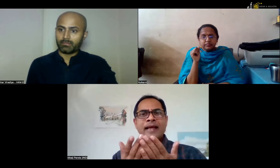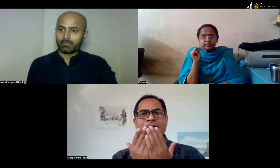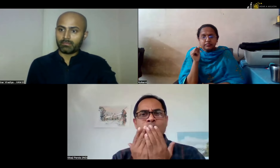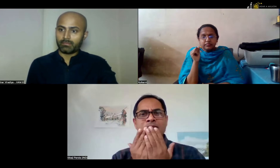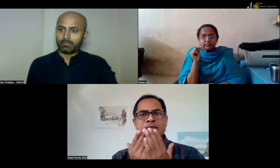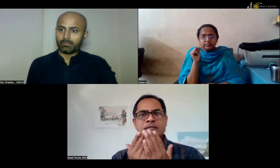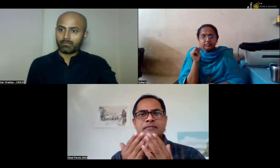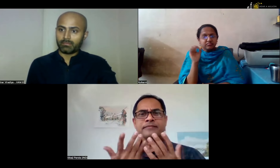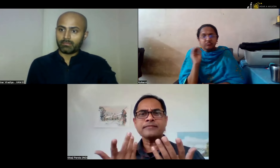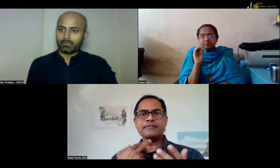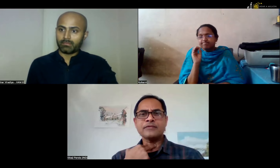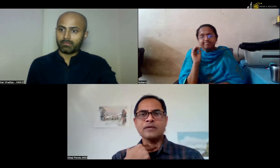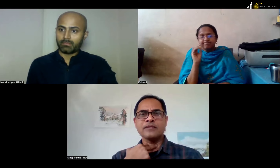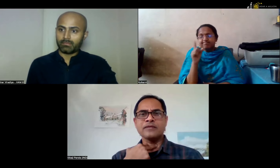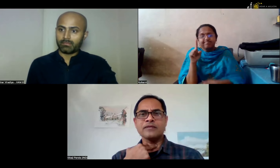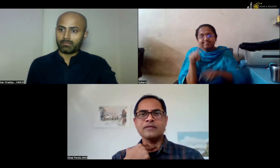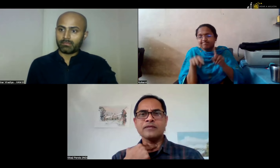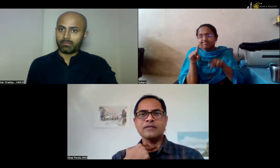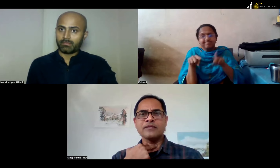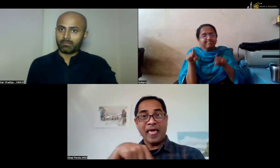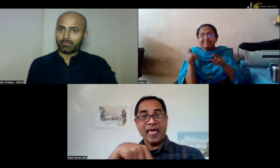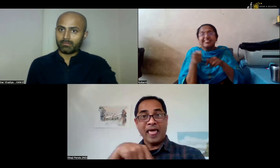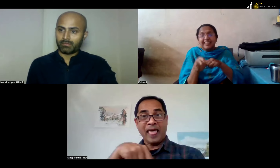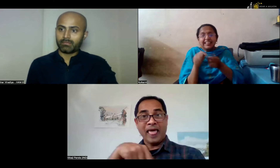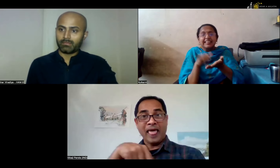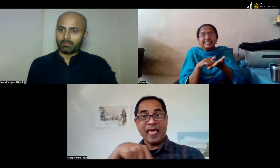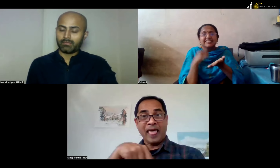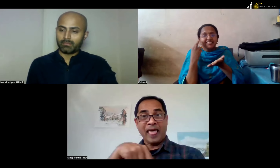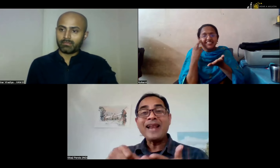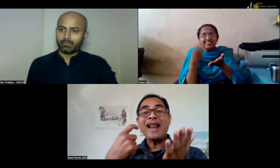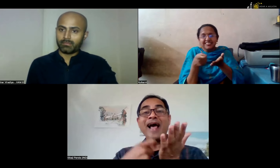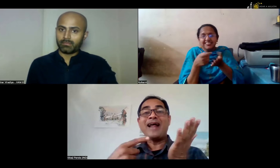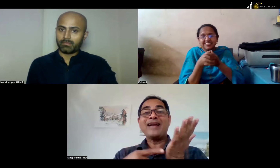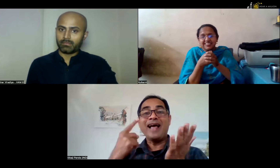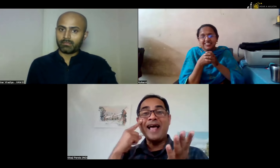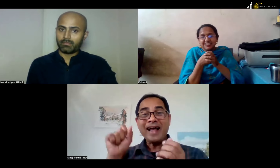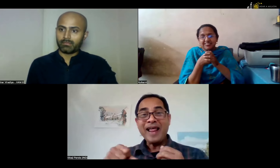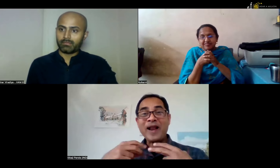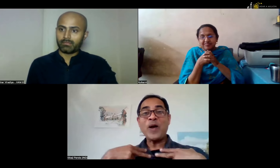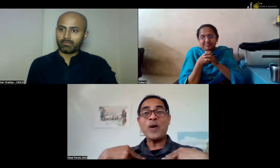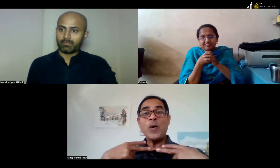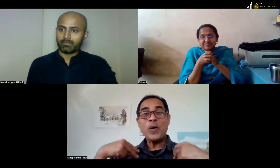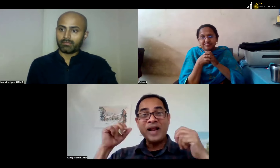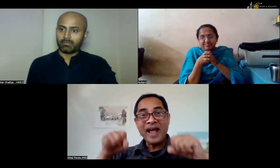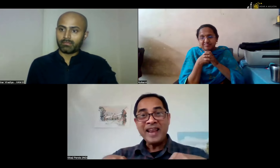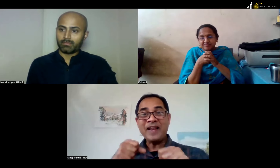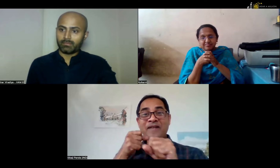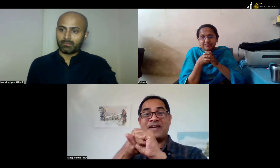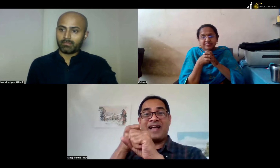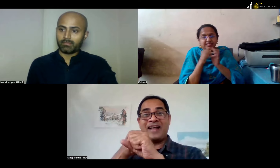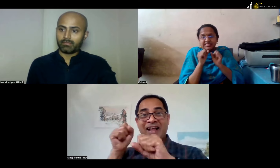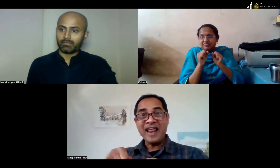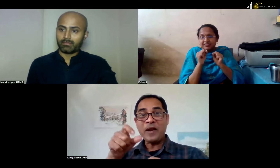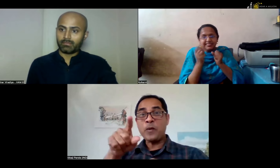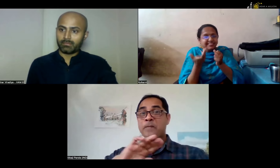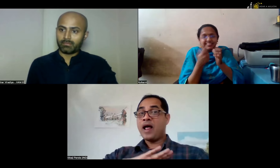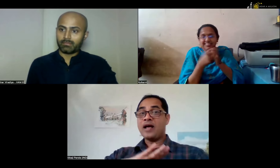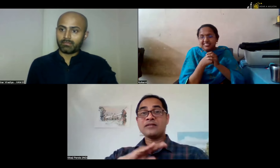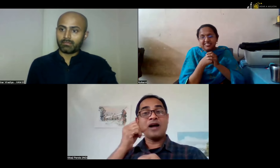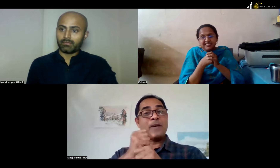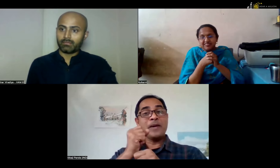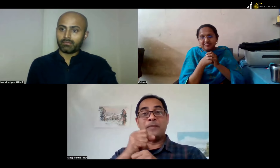But if they would like to have a quality education, then they are stuck. We have RTI, and